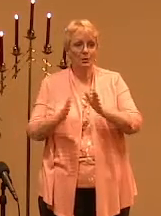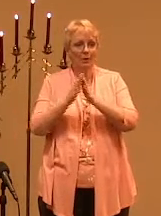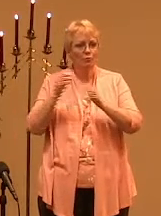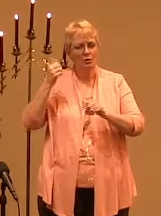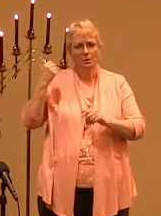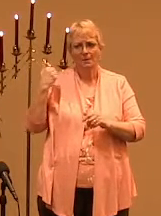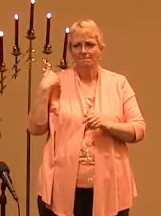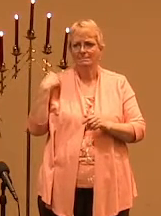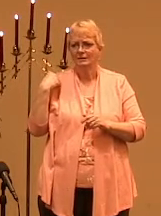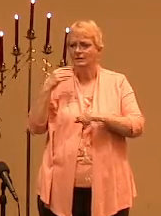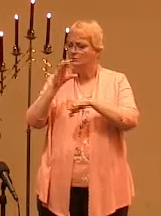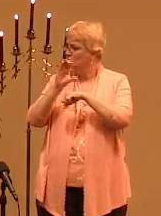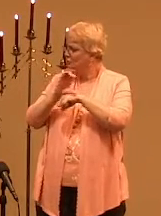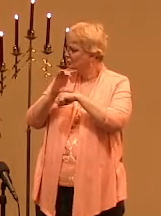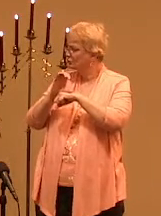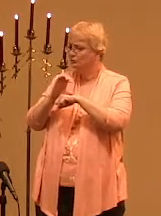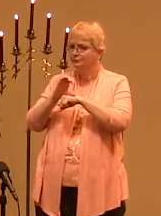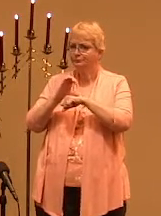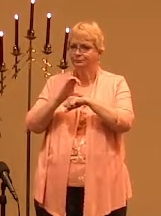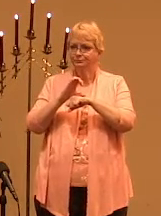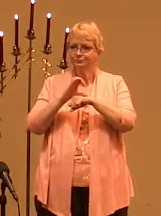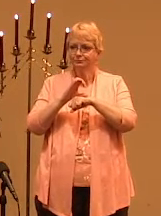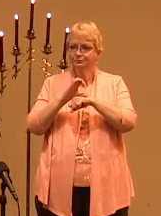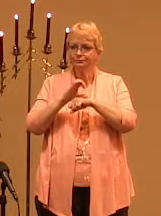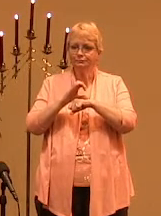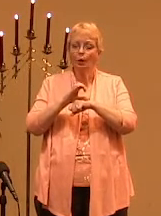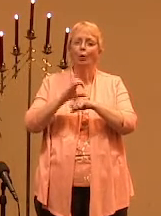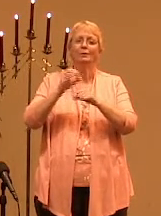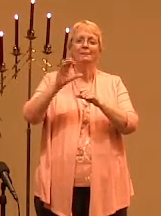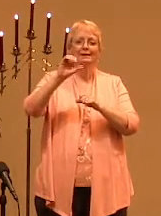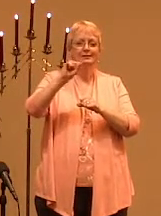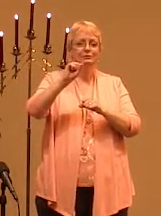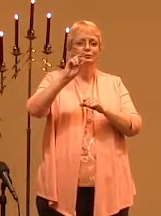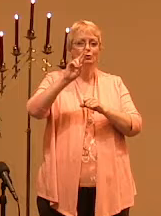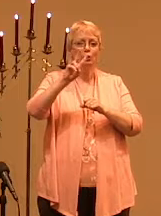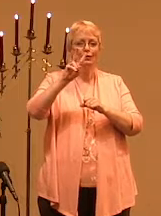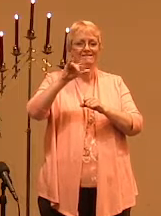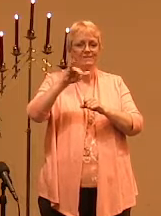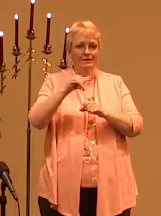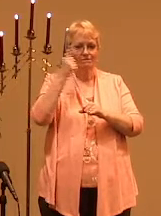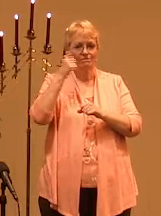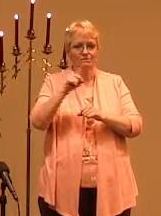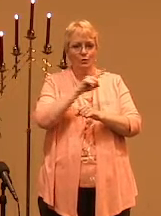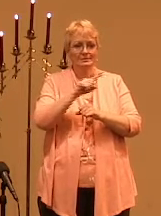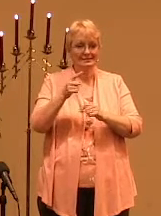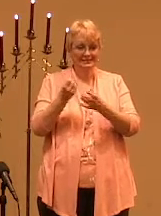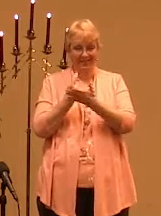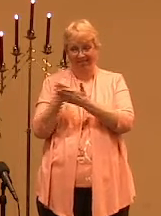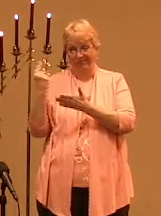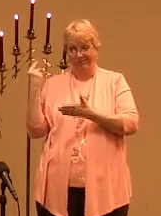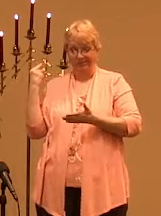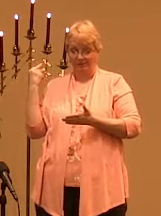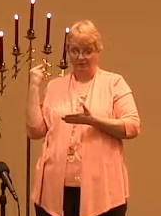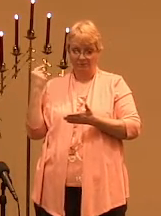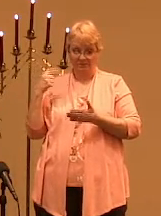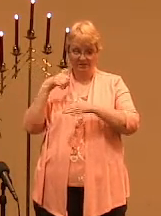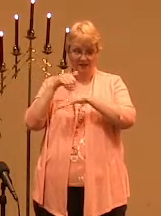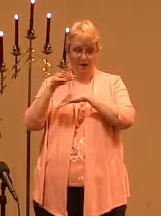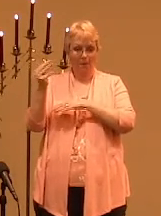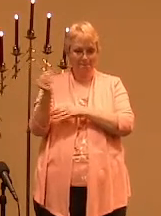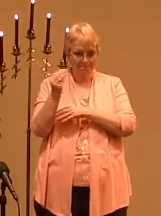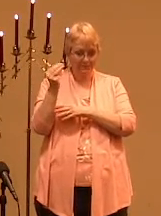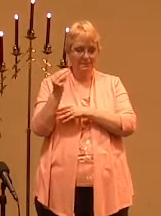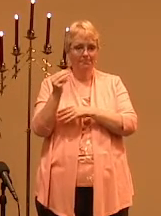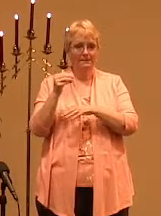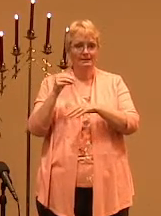you of the Church Health Survey that we sent two emails out about this past week. We sent one out on Monday.